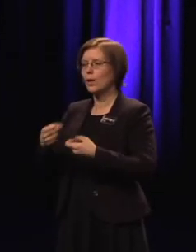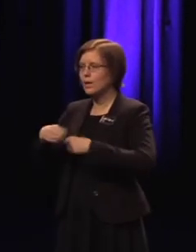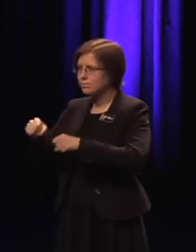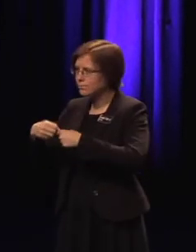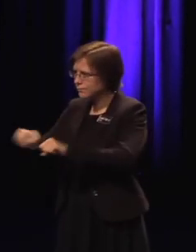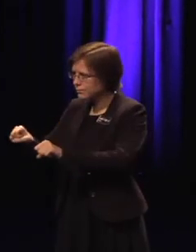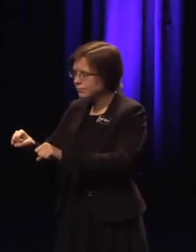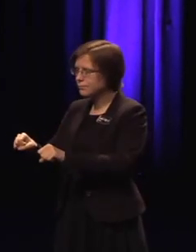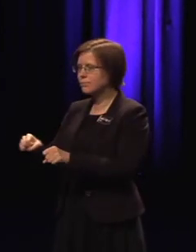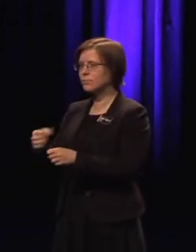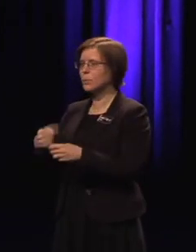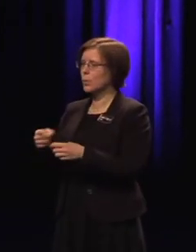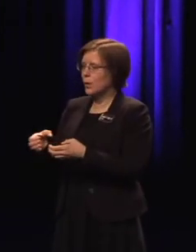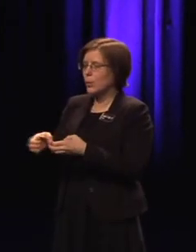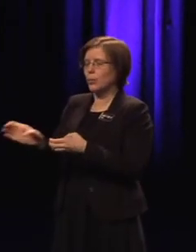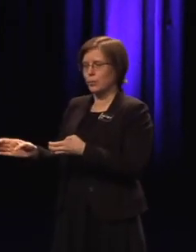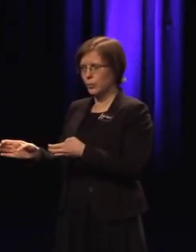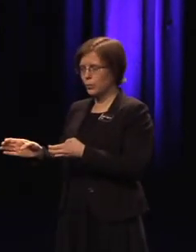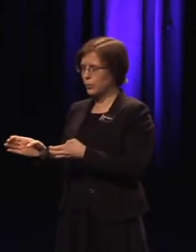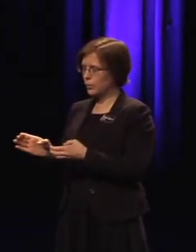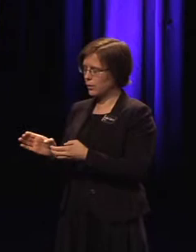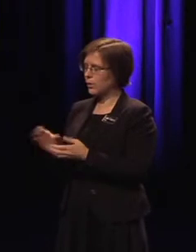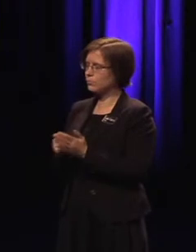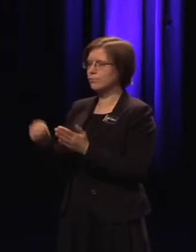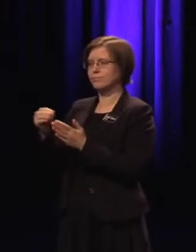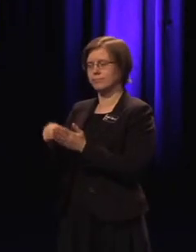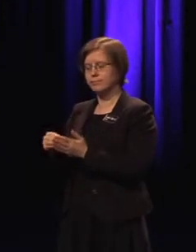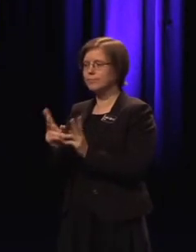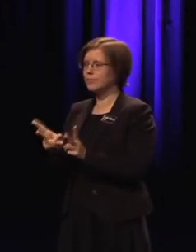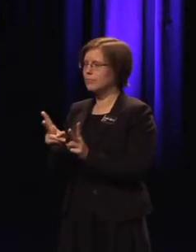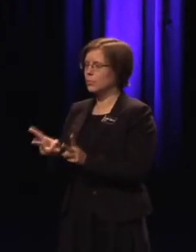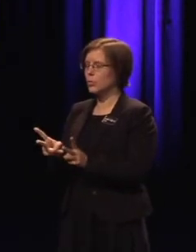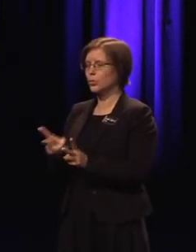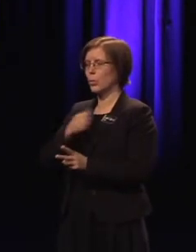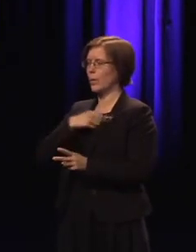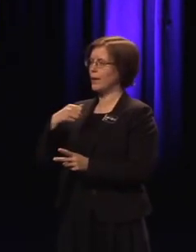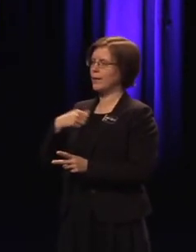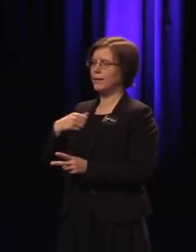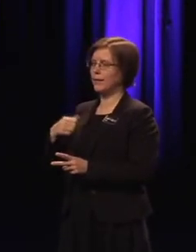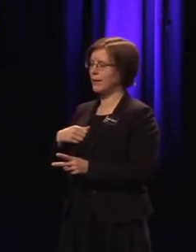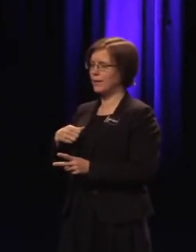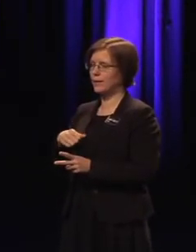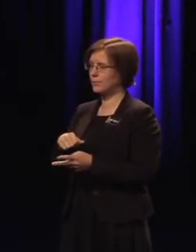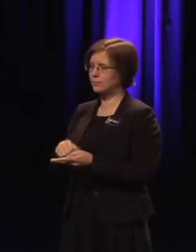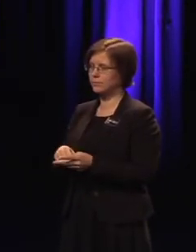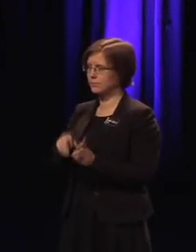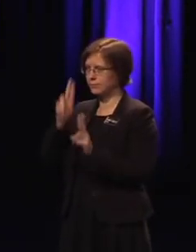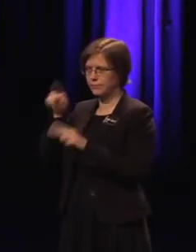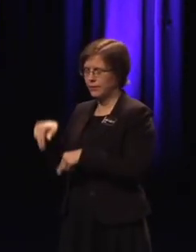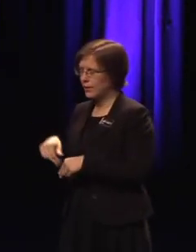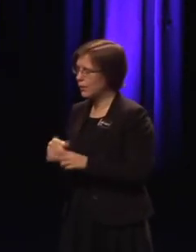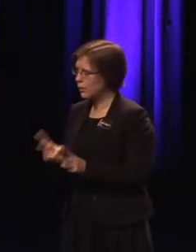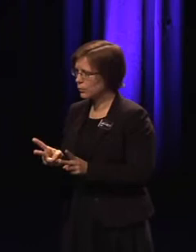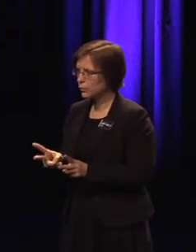omissions, excesses, and the indifference of the governments of the region were certainly at the